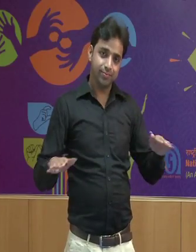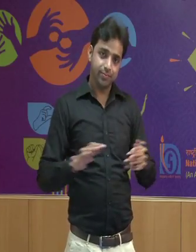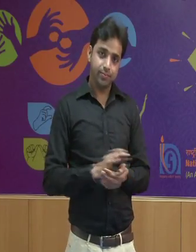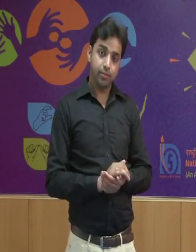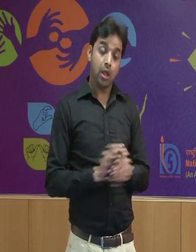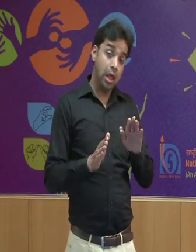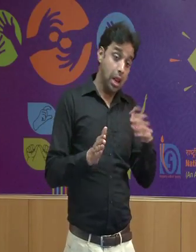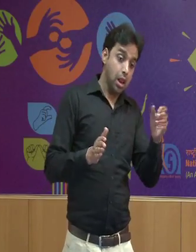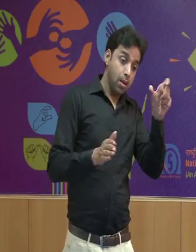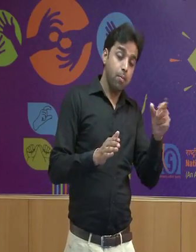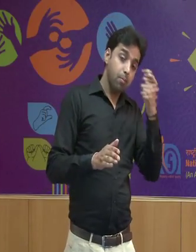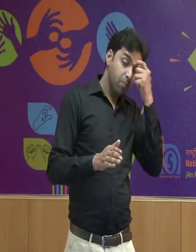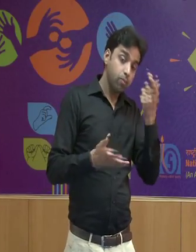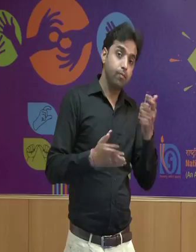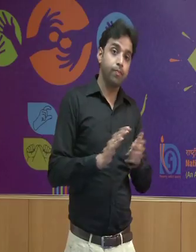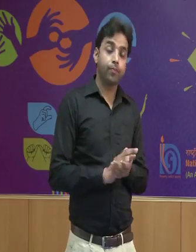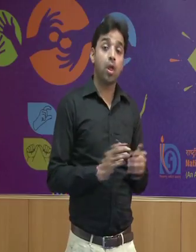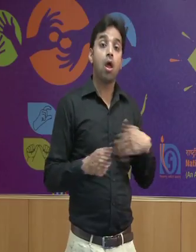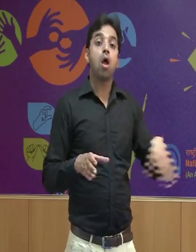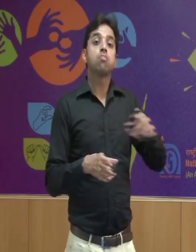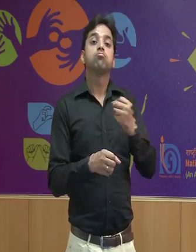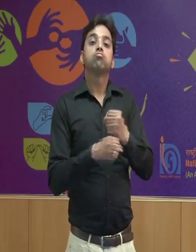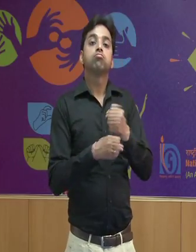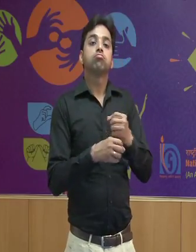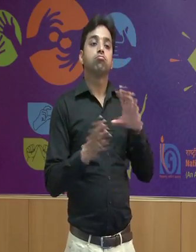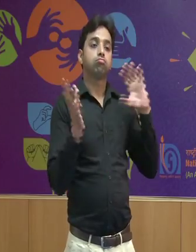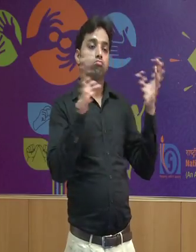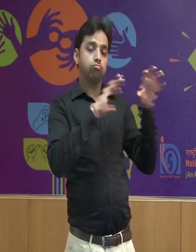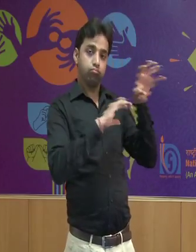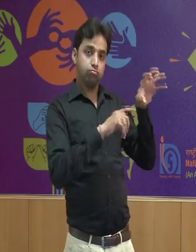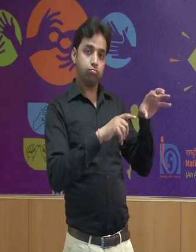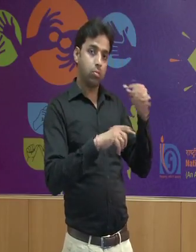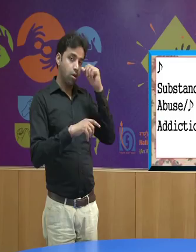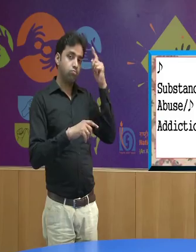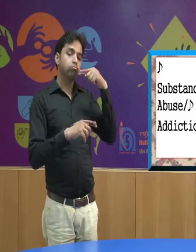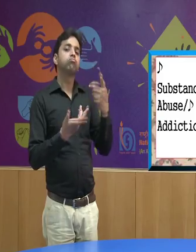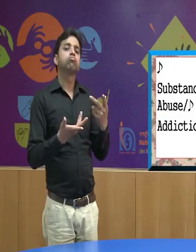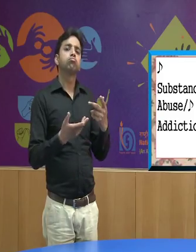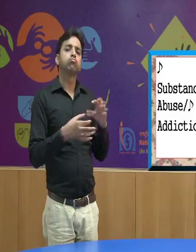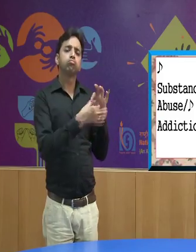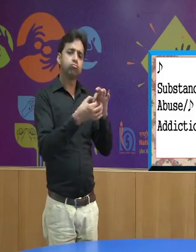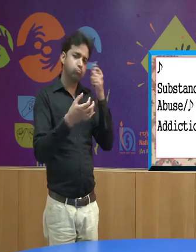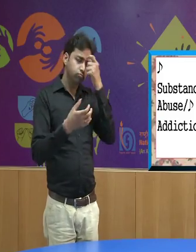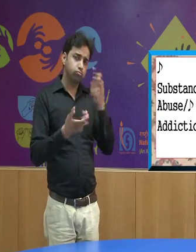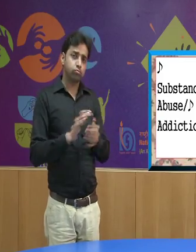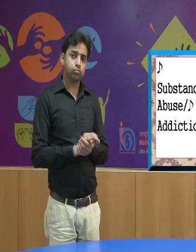another problem that our country faces today is substance abuse, which is also known